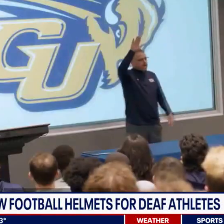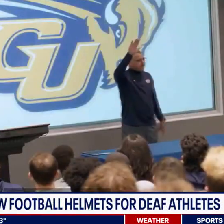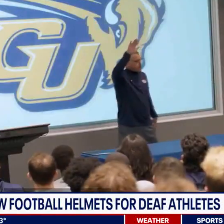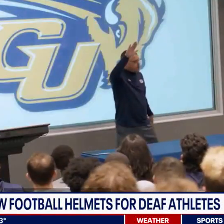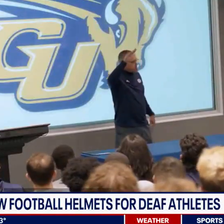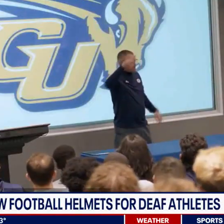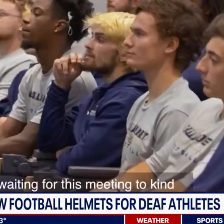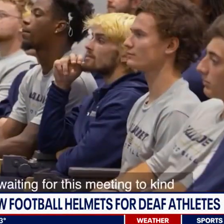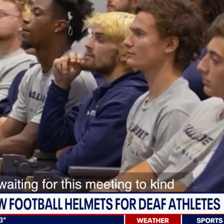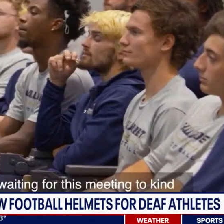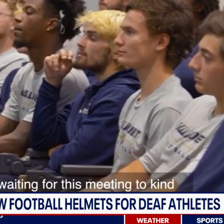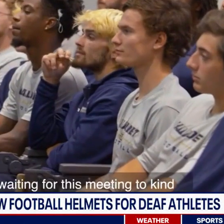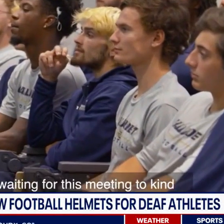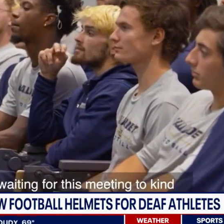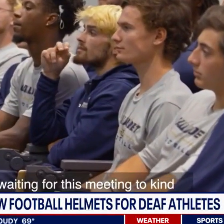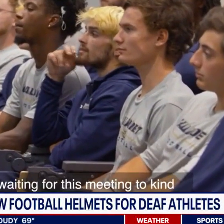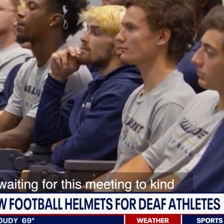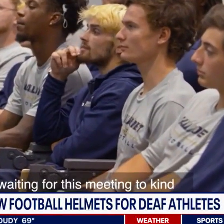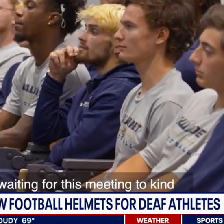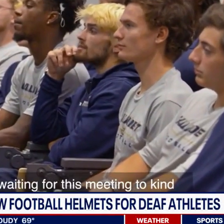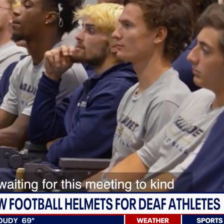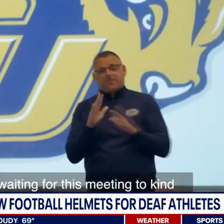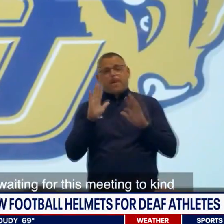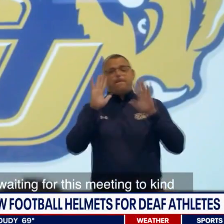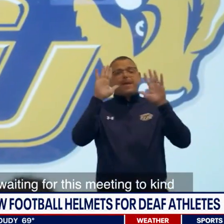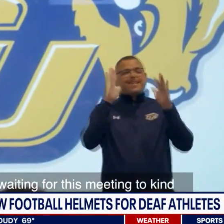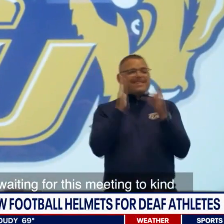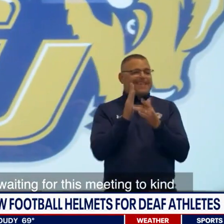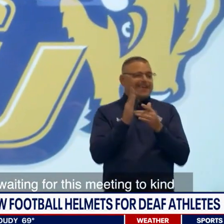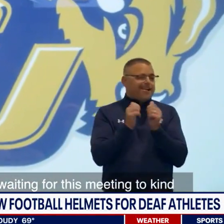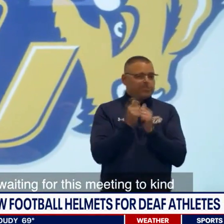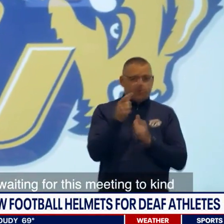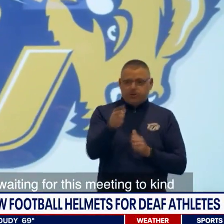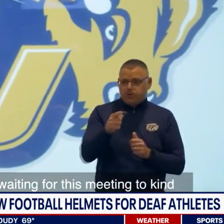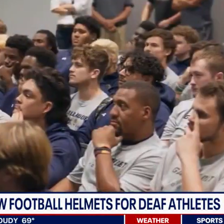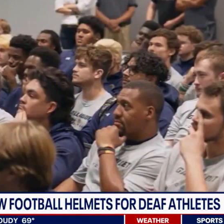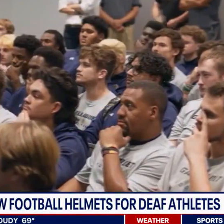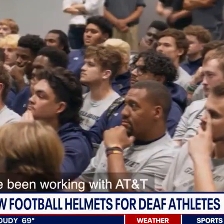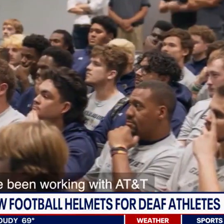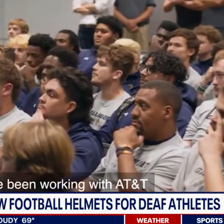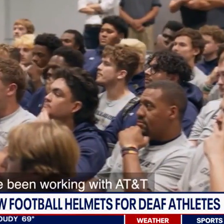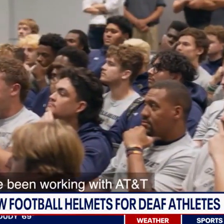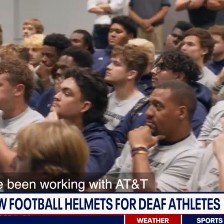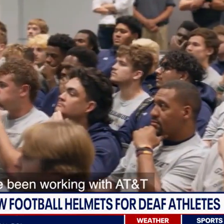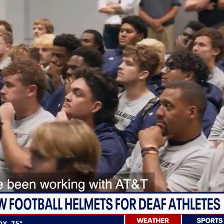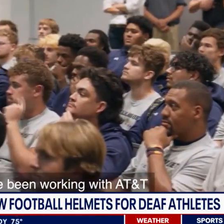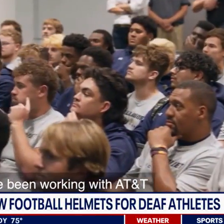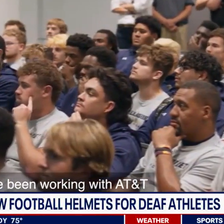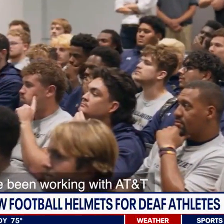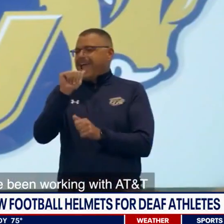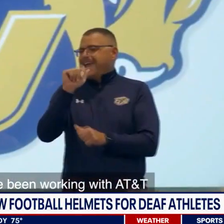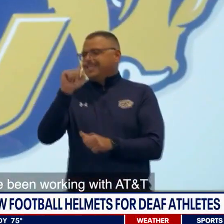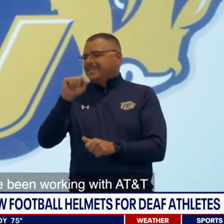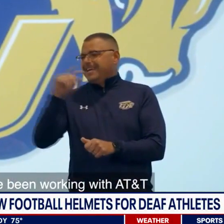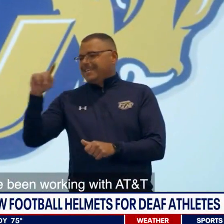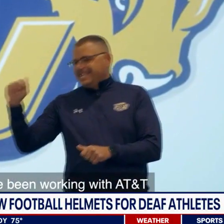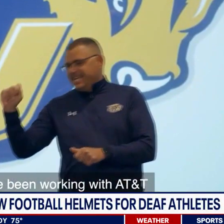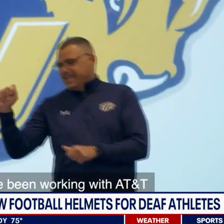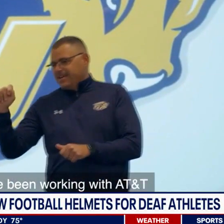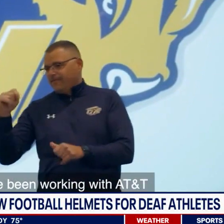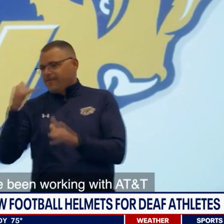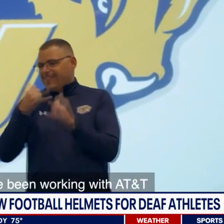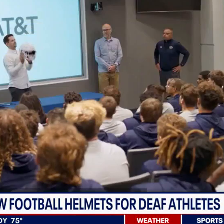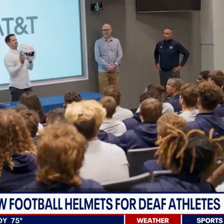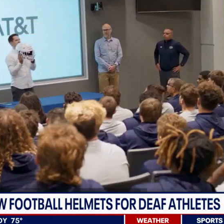Now, this wasn't exactly simple to put together. Gallaudet and AT&T worked for nearly two